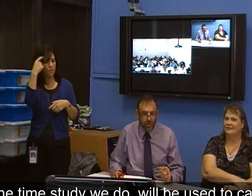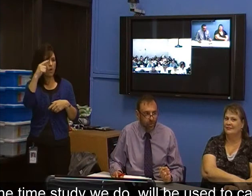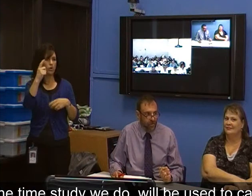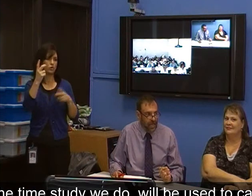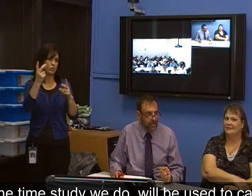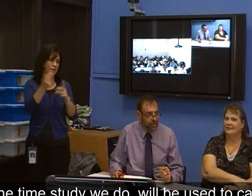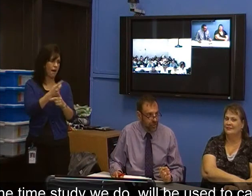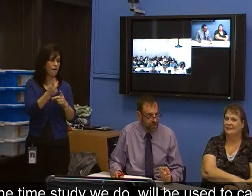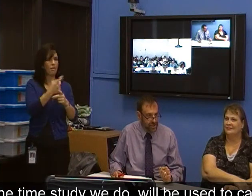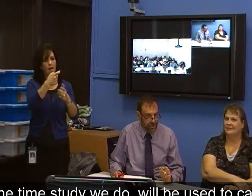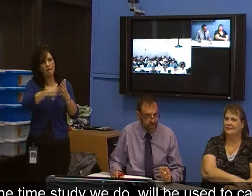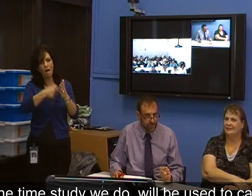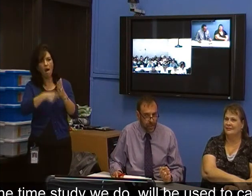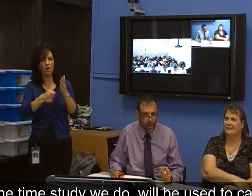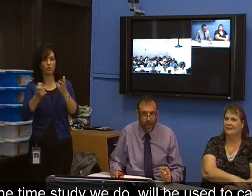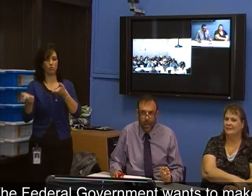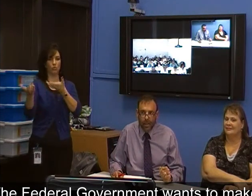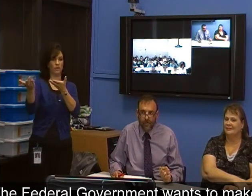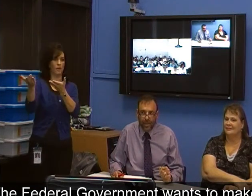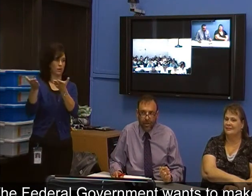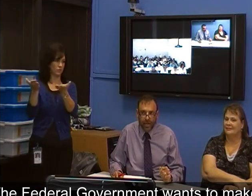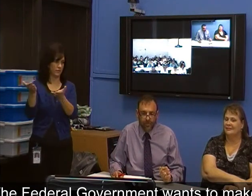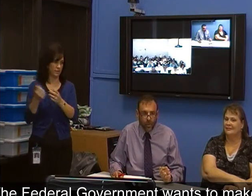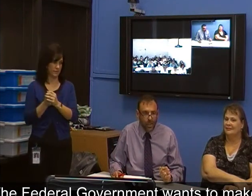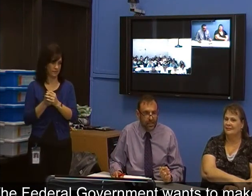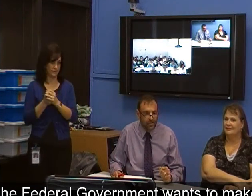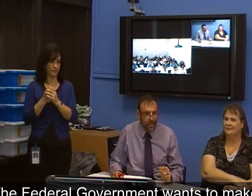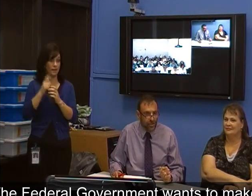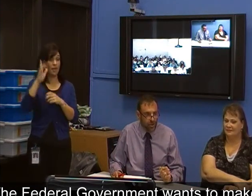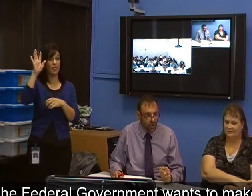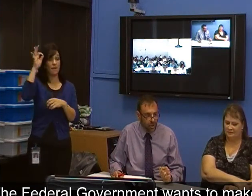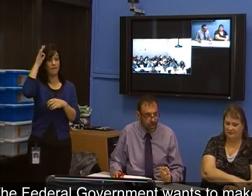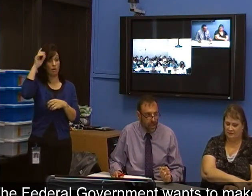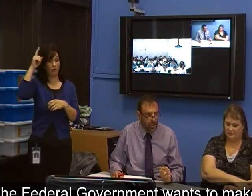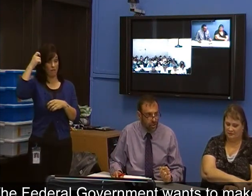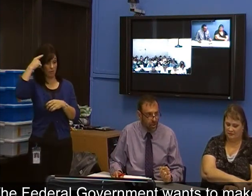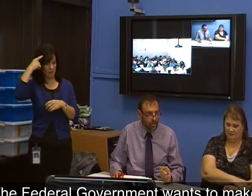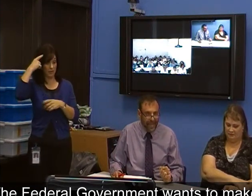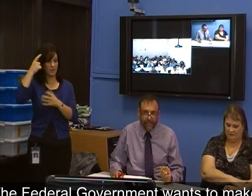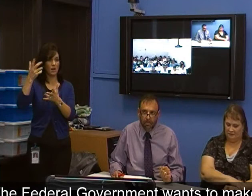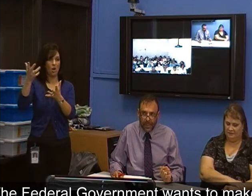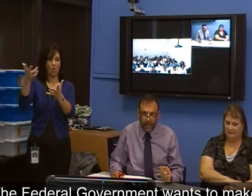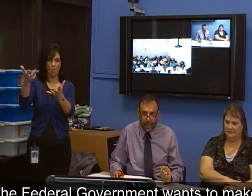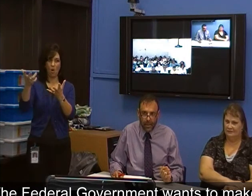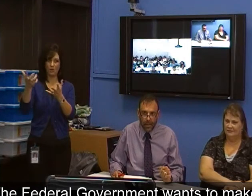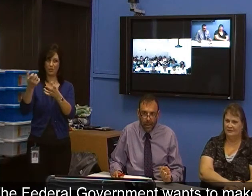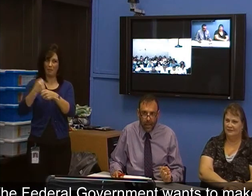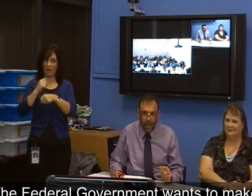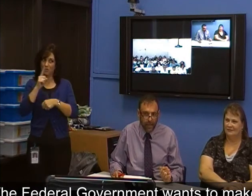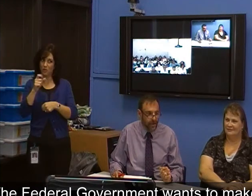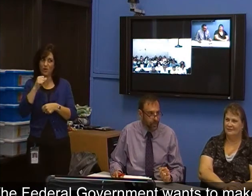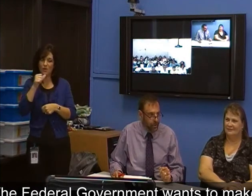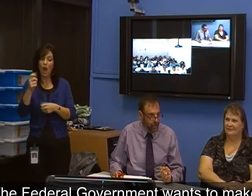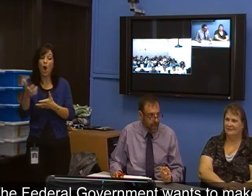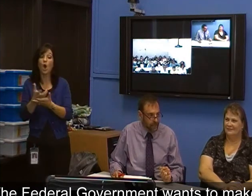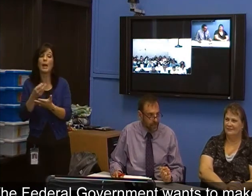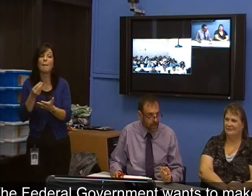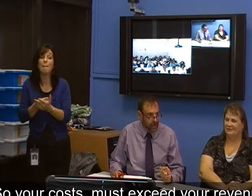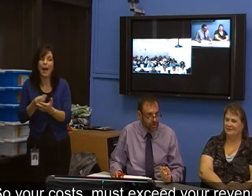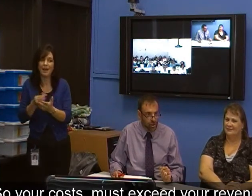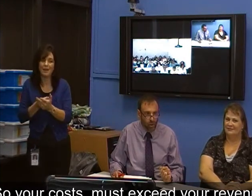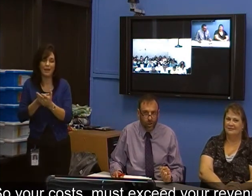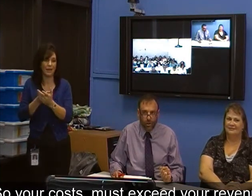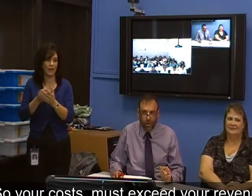it costs to provide services. Federal government wants to make sure that you don't make money on their